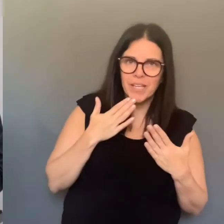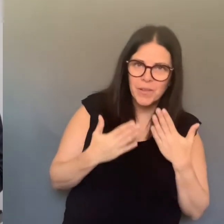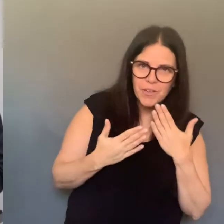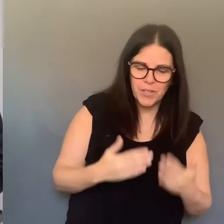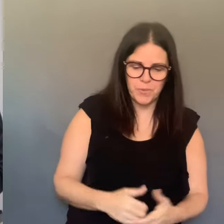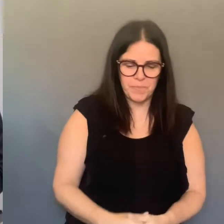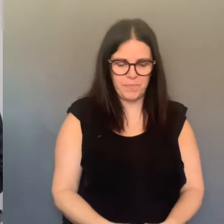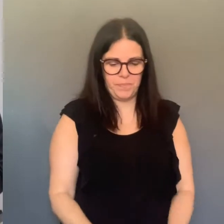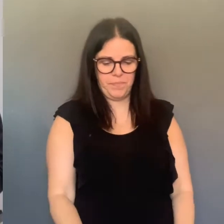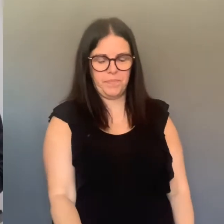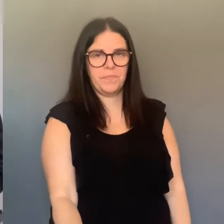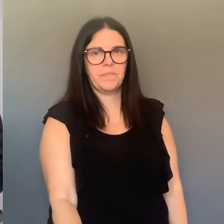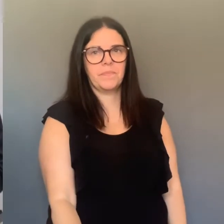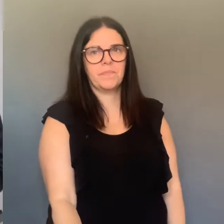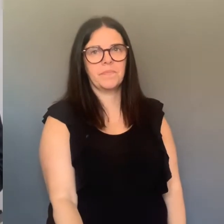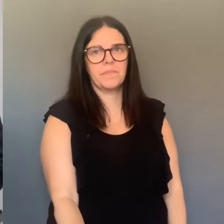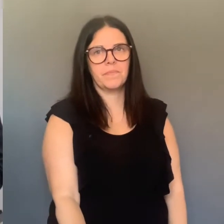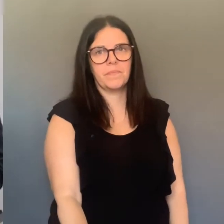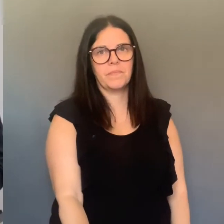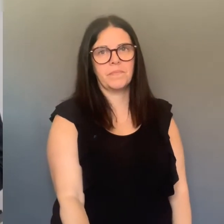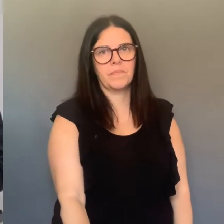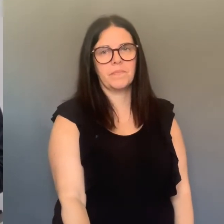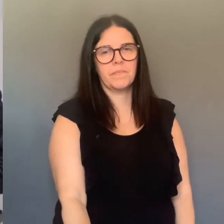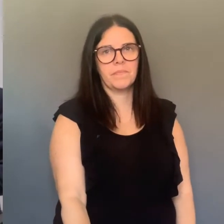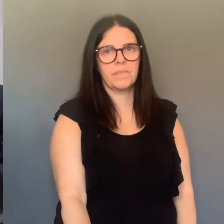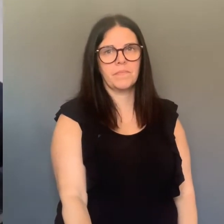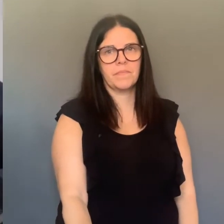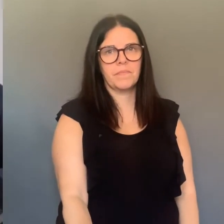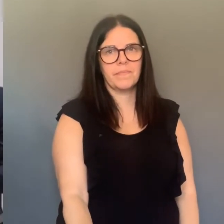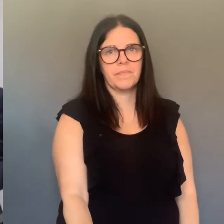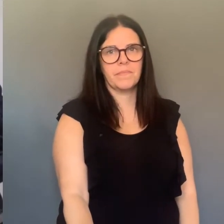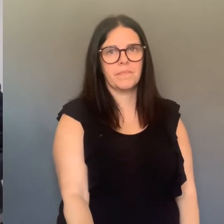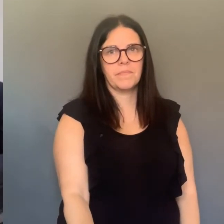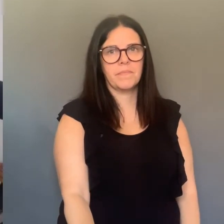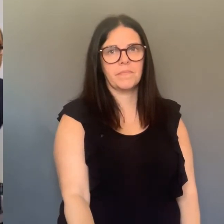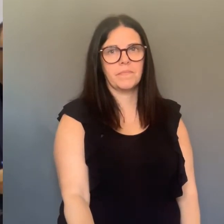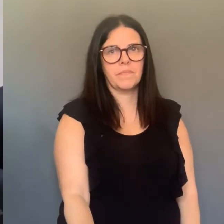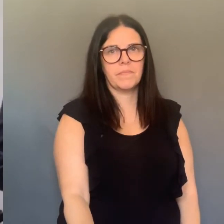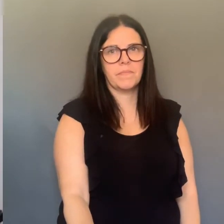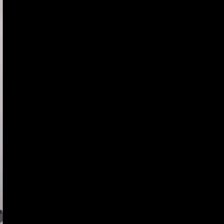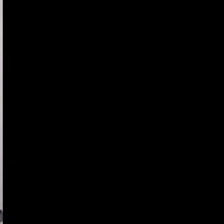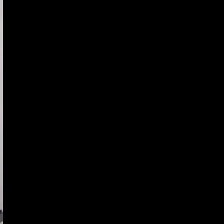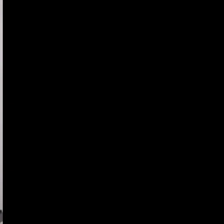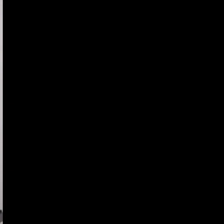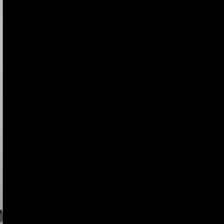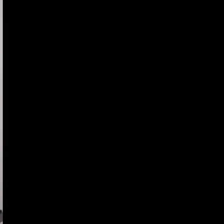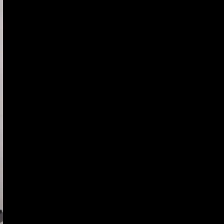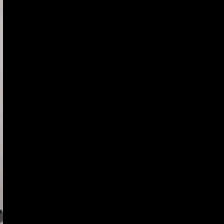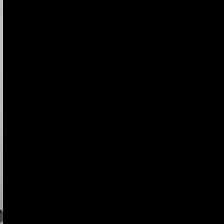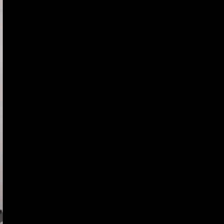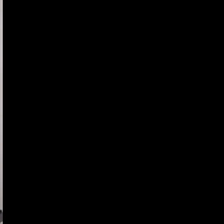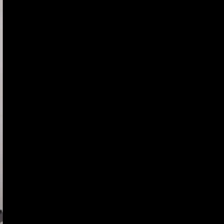There's no more questions. Thank you, everyone. Thank you. Thank you. Thank you.